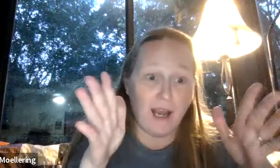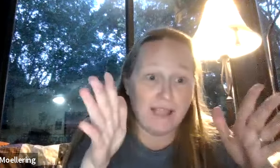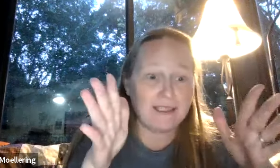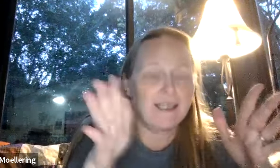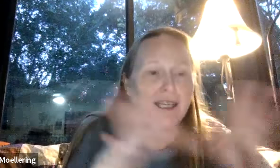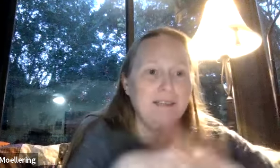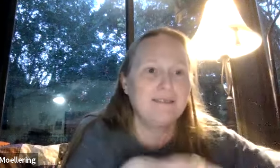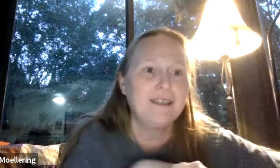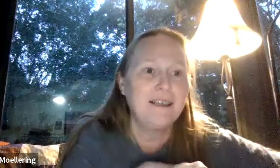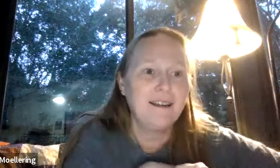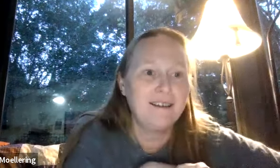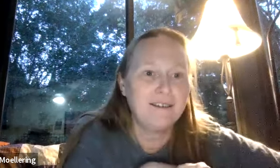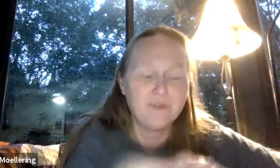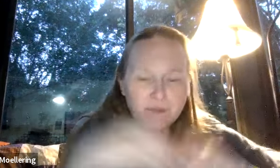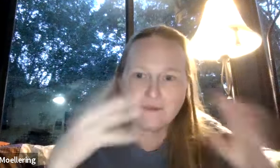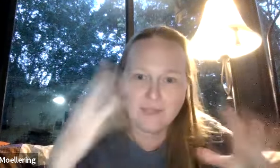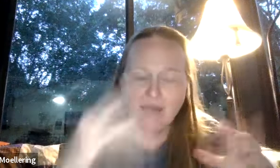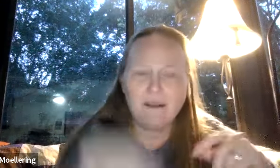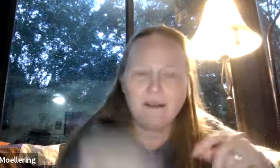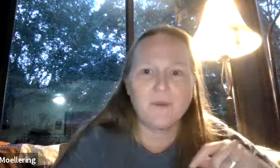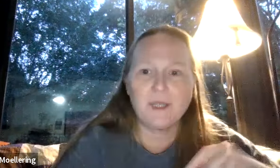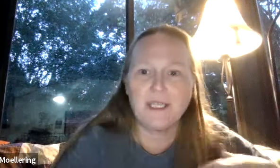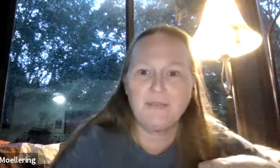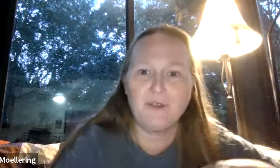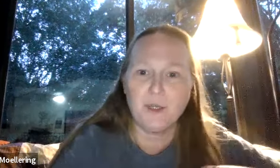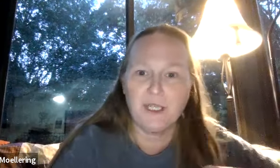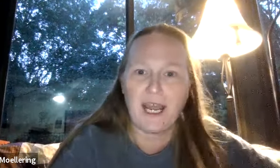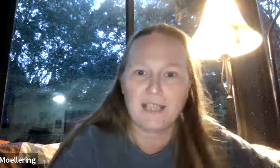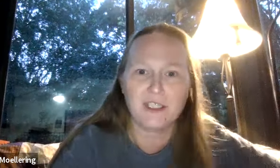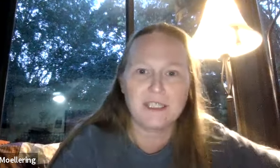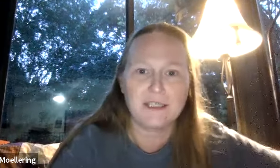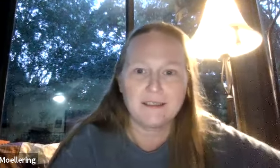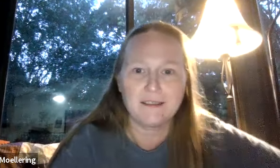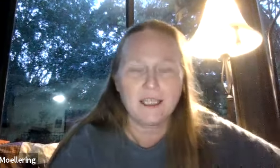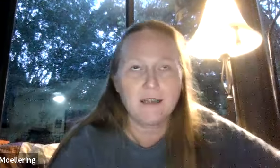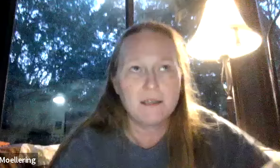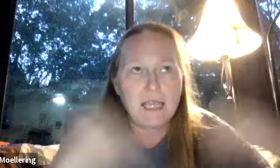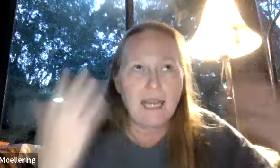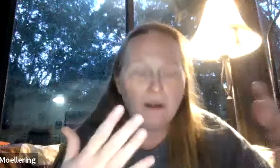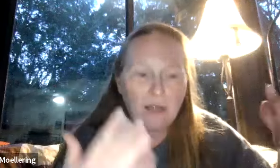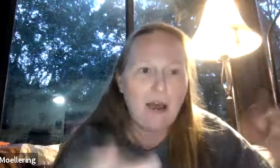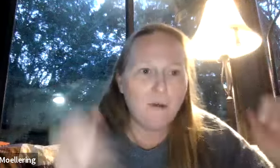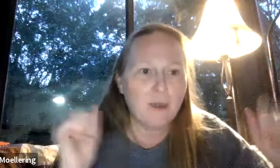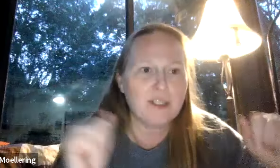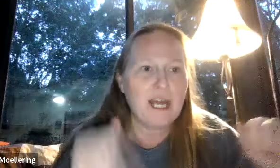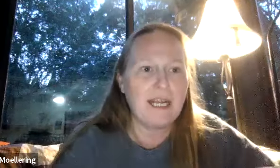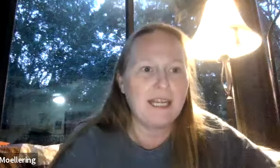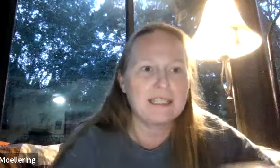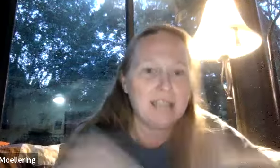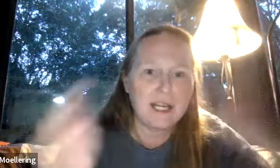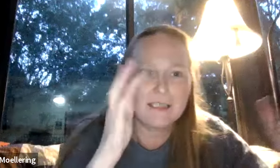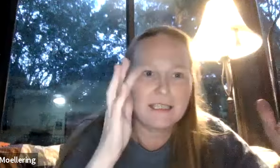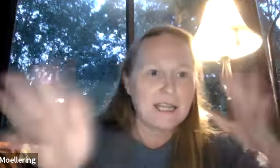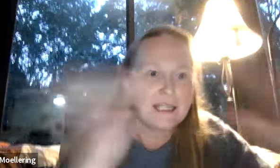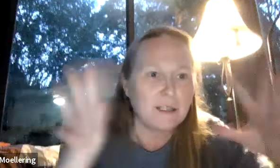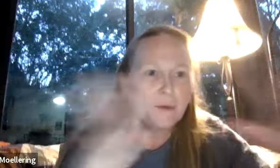blunt. And, you know, if you were going to actually say out loud what you're signing, it's not exactly word